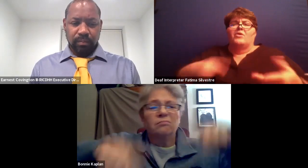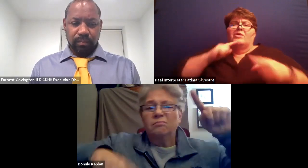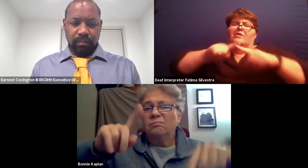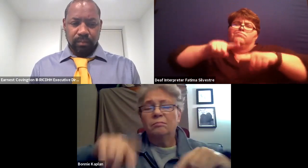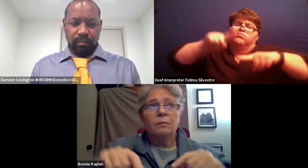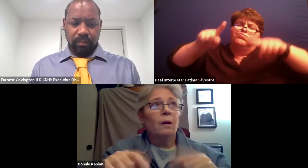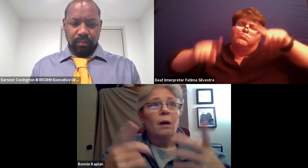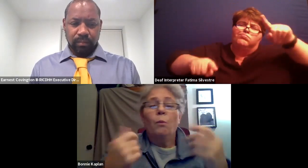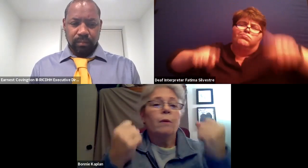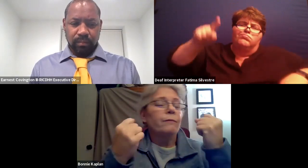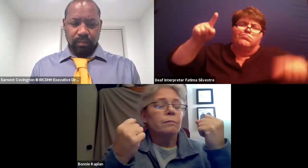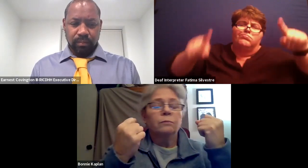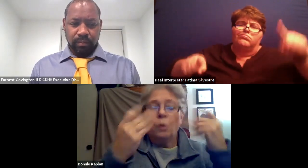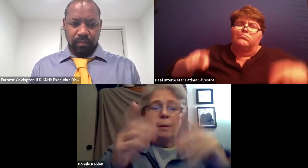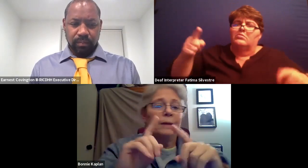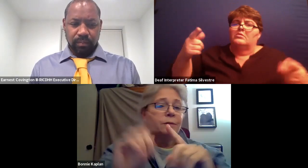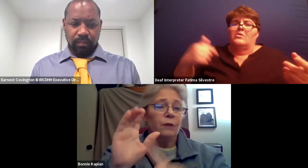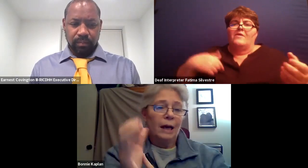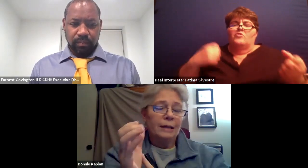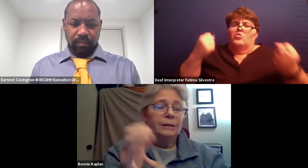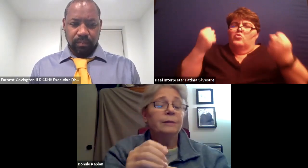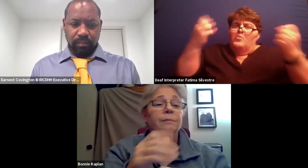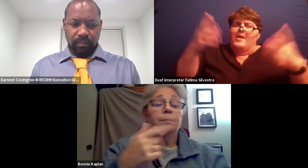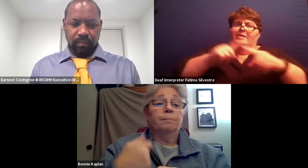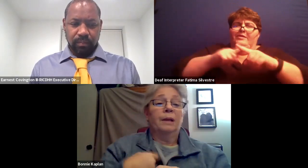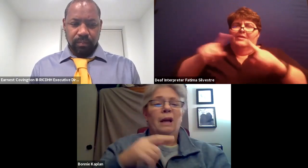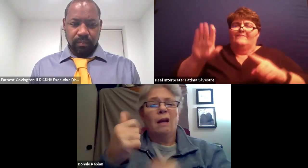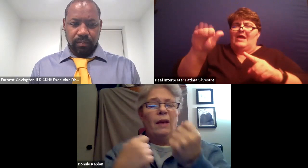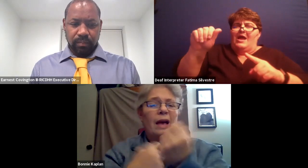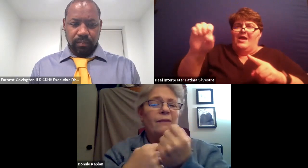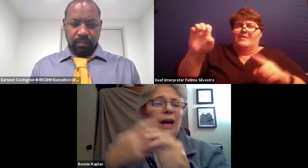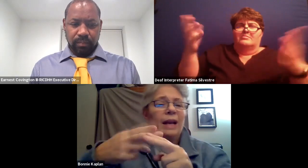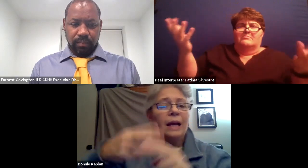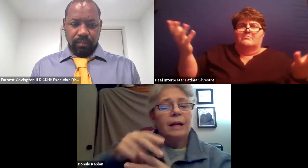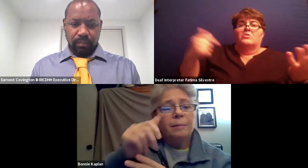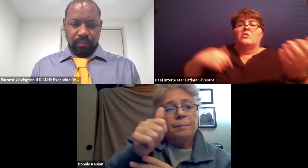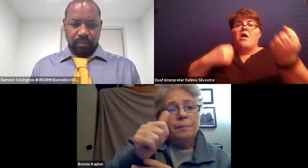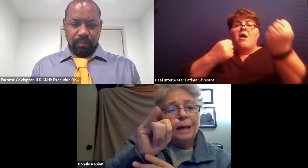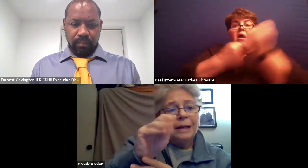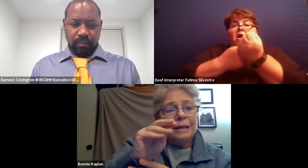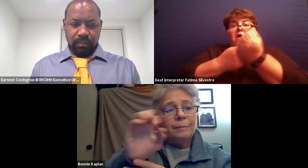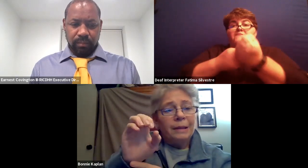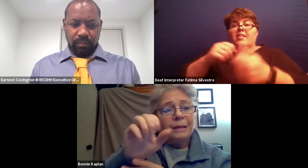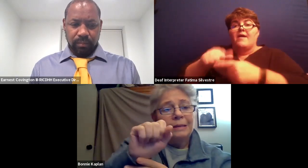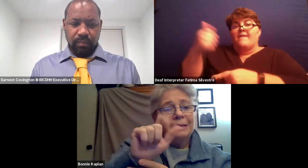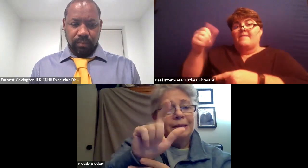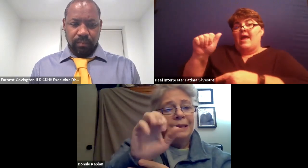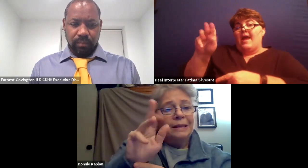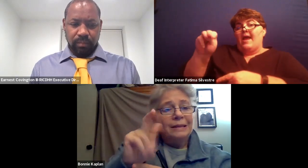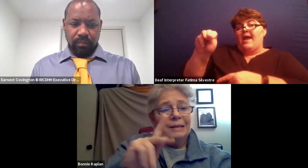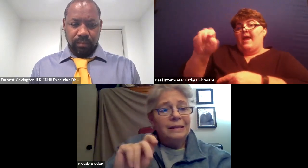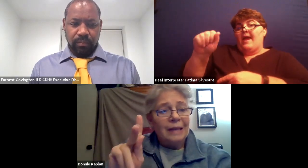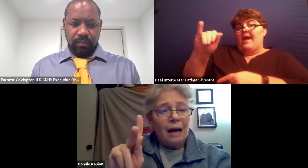scam. Really, crime affects so many people. So we're advocates, and my